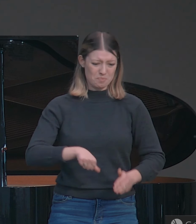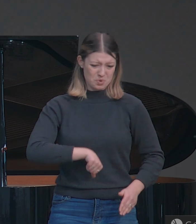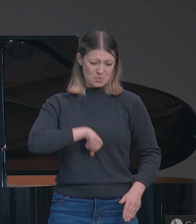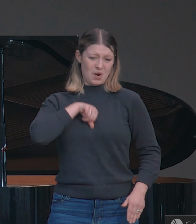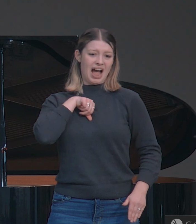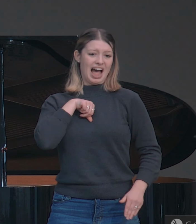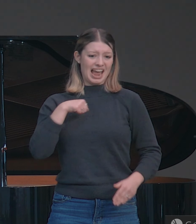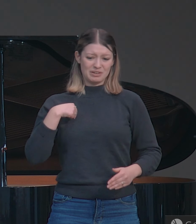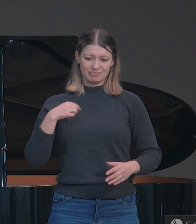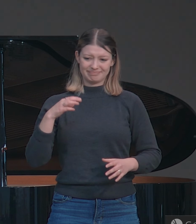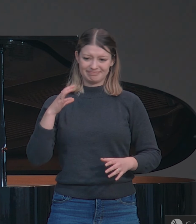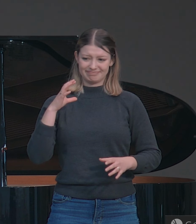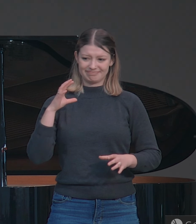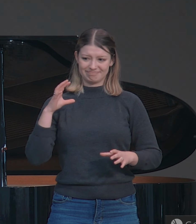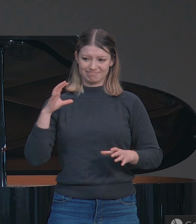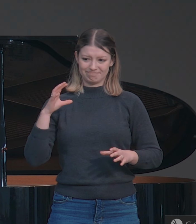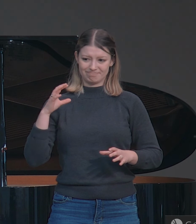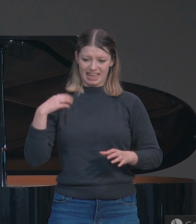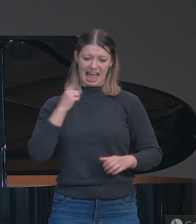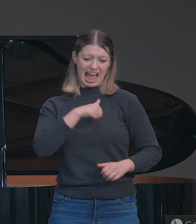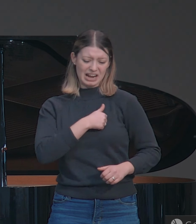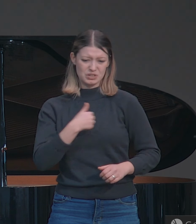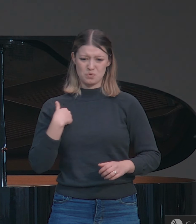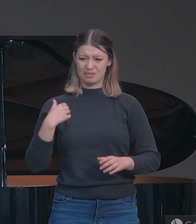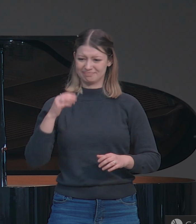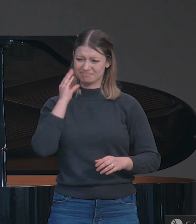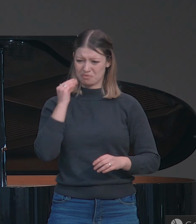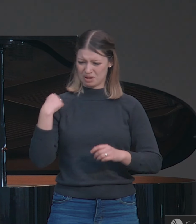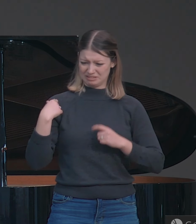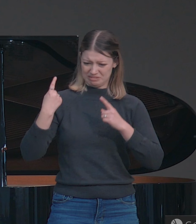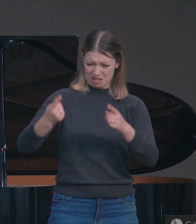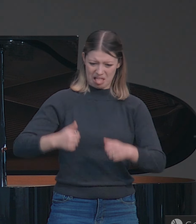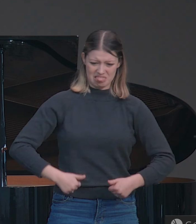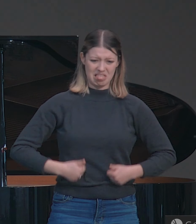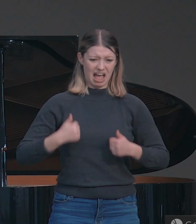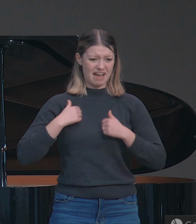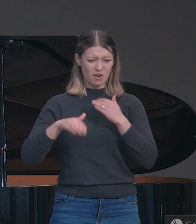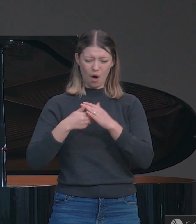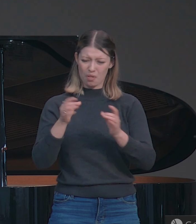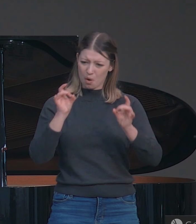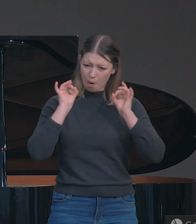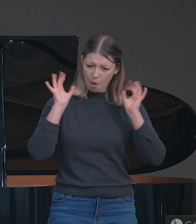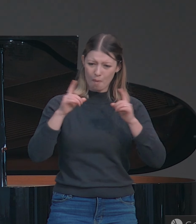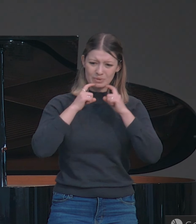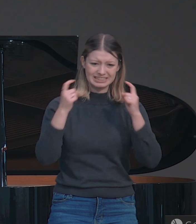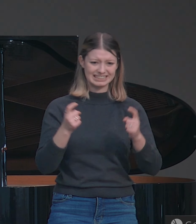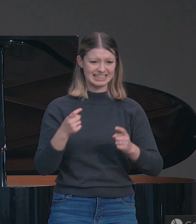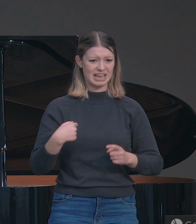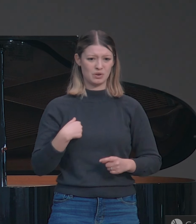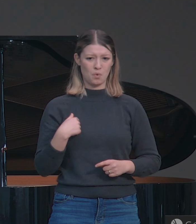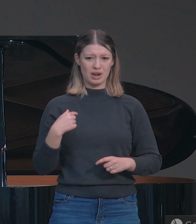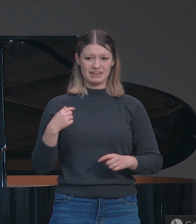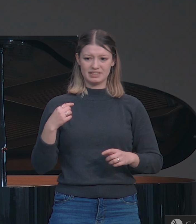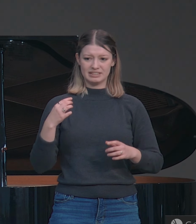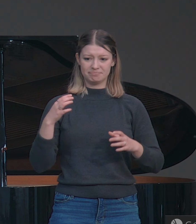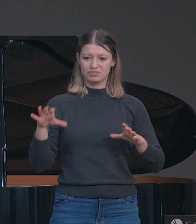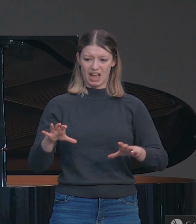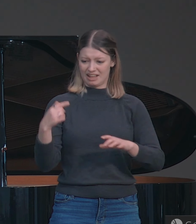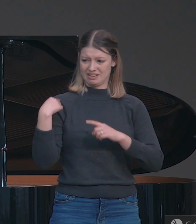of the pride that you have manifested in your life, and all of the other unnamed sins that you've